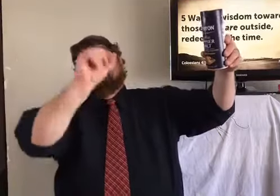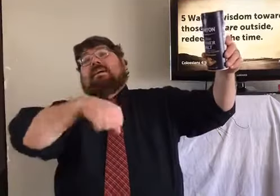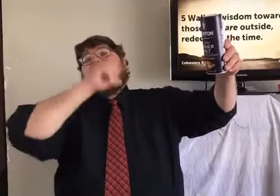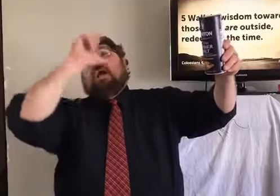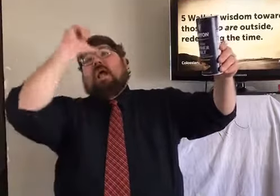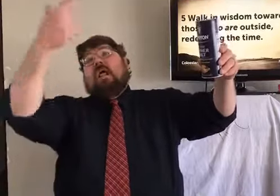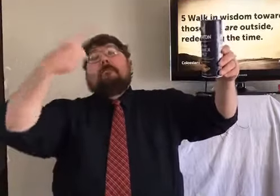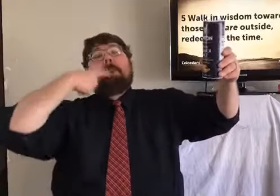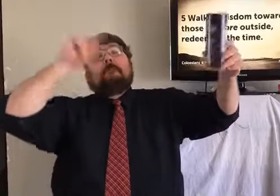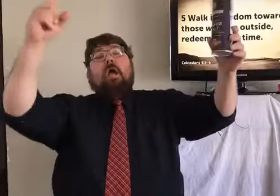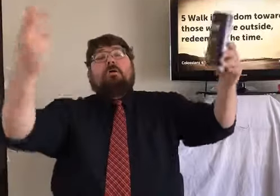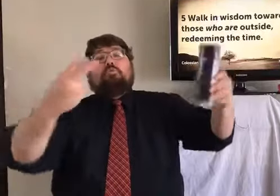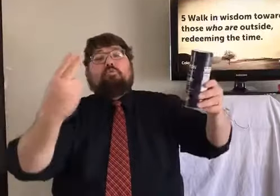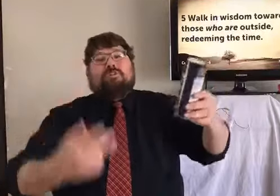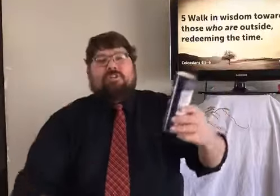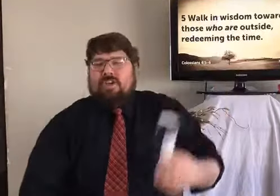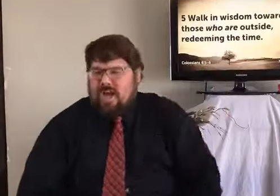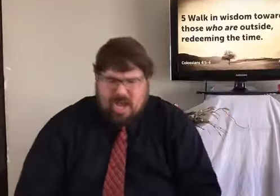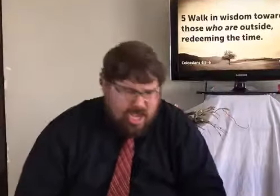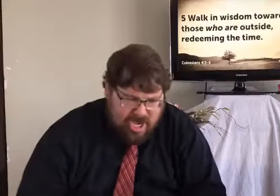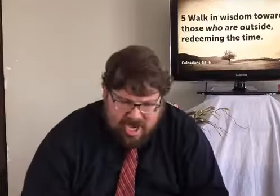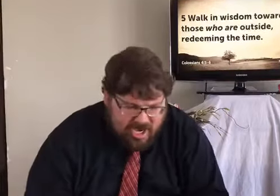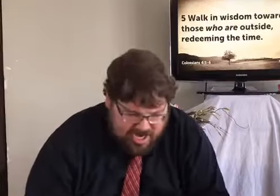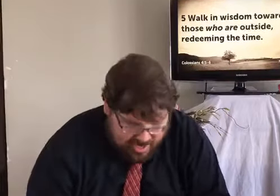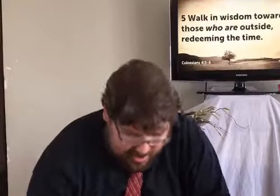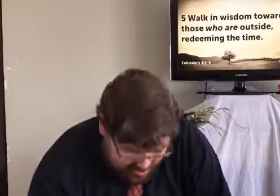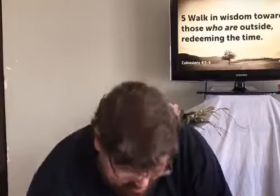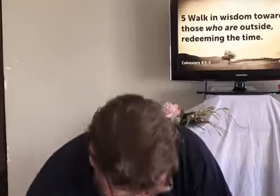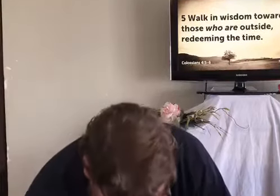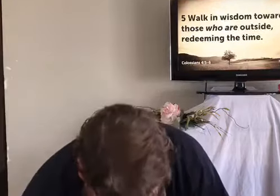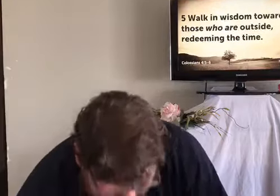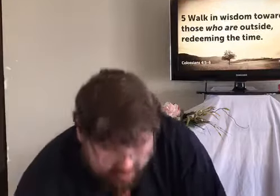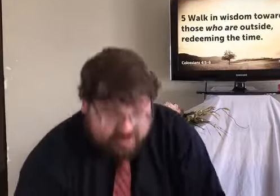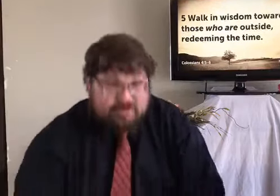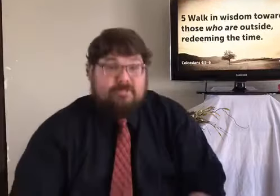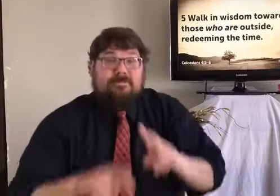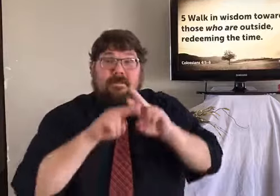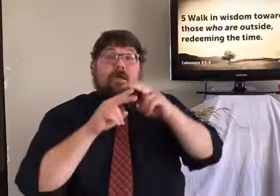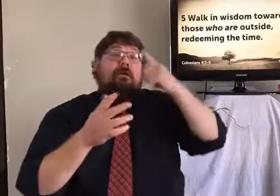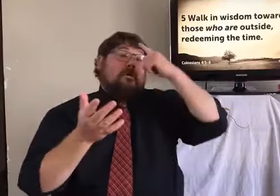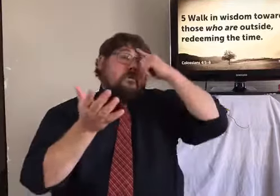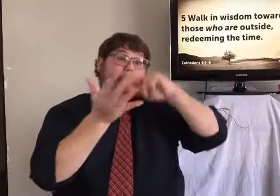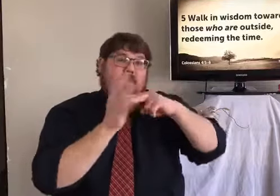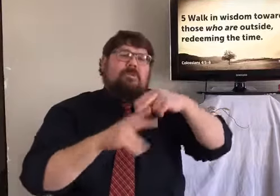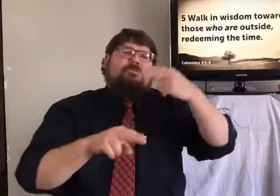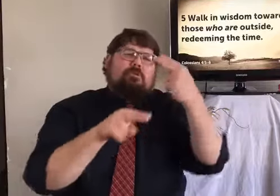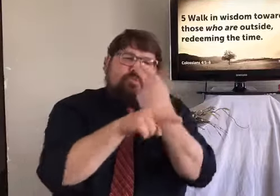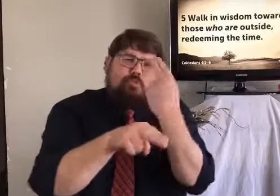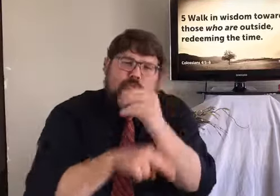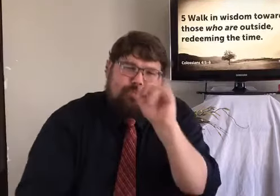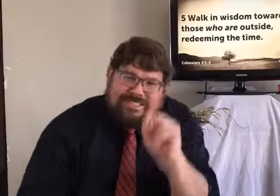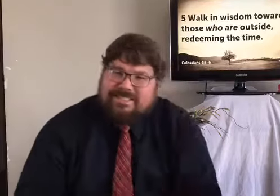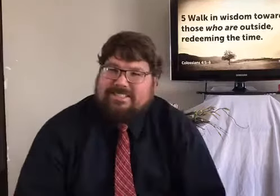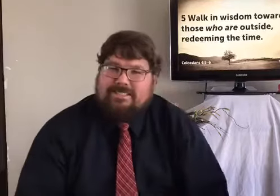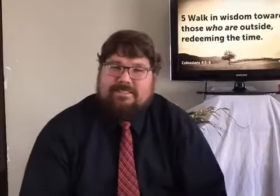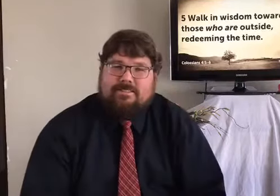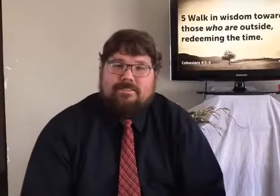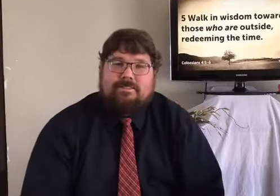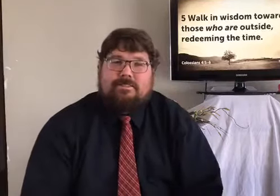You know, if I were to have my salt and then just set it on a shelf and then 50 years later pull it out and use it, that's not what Jesus